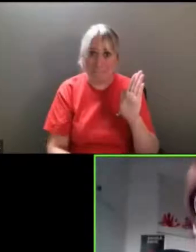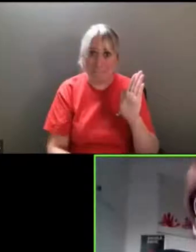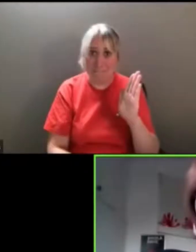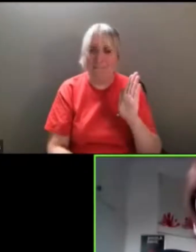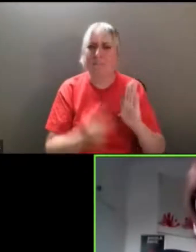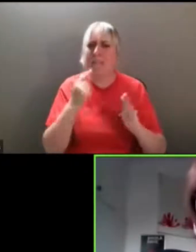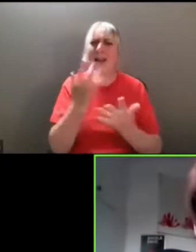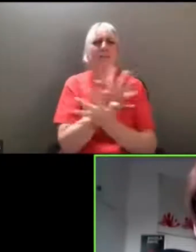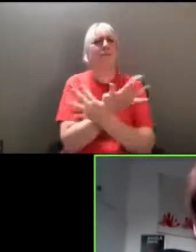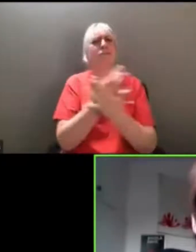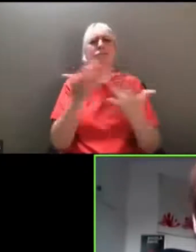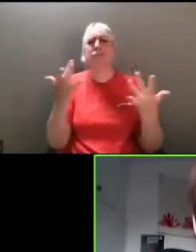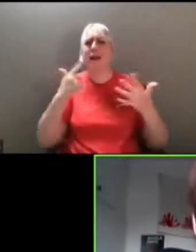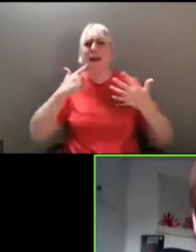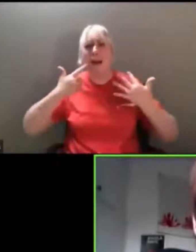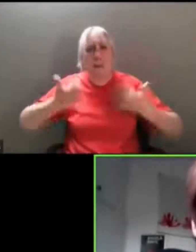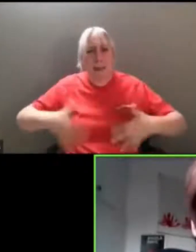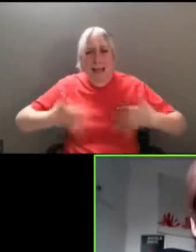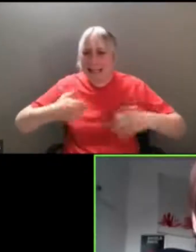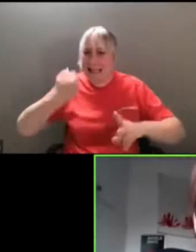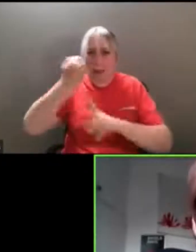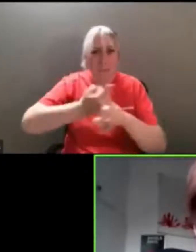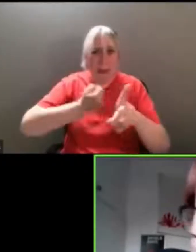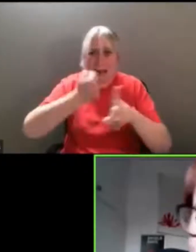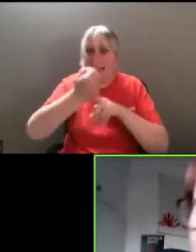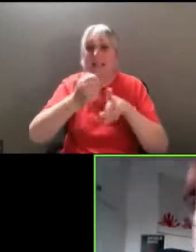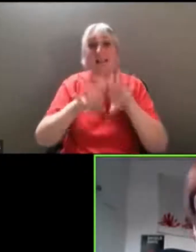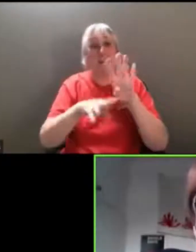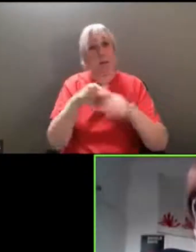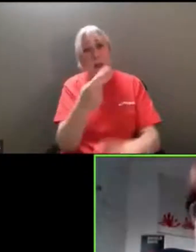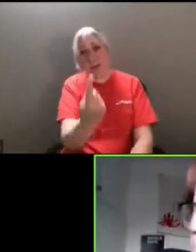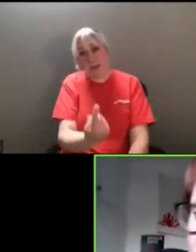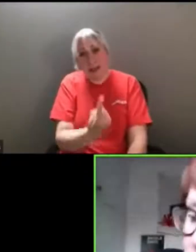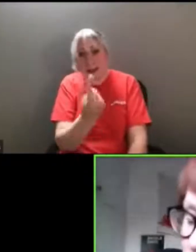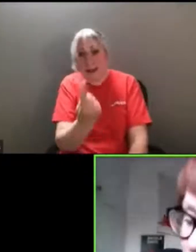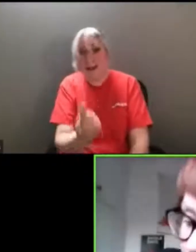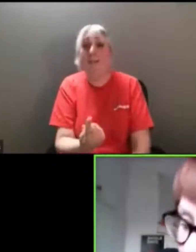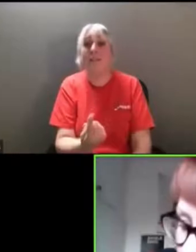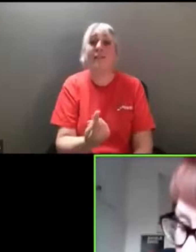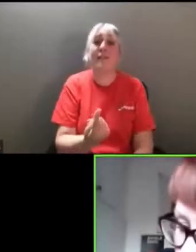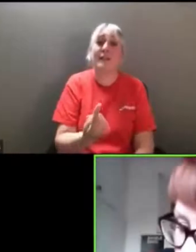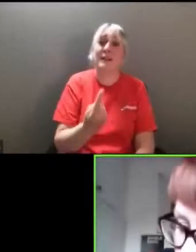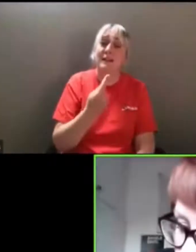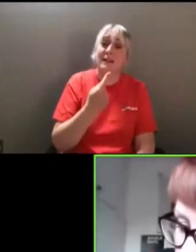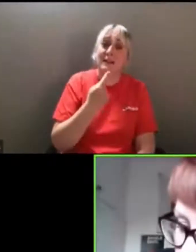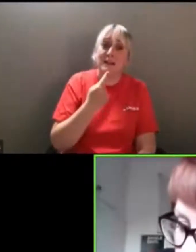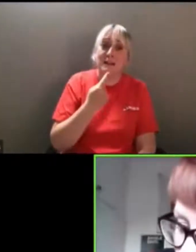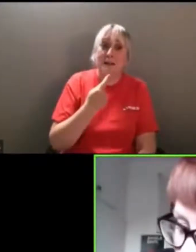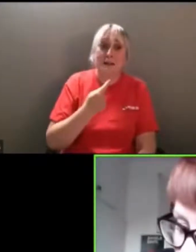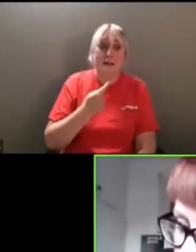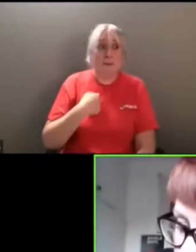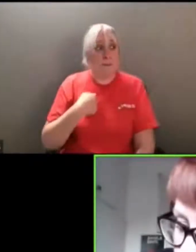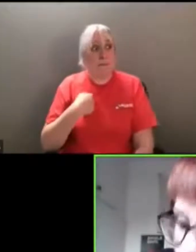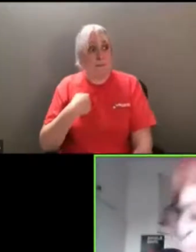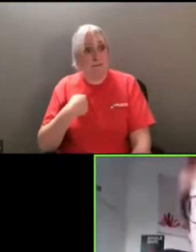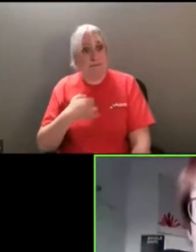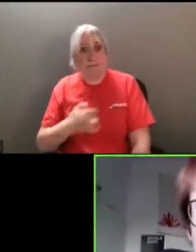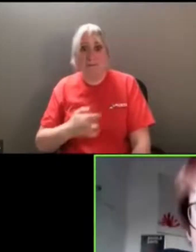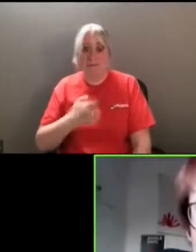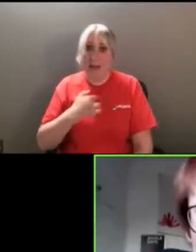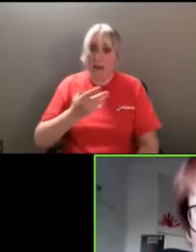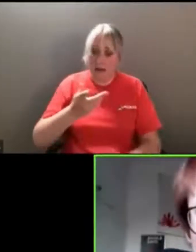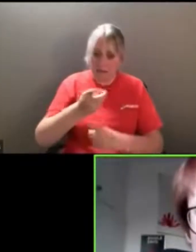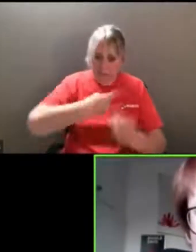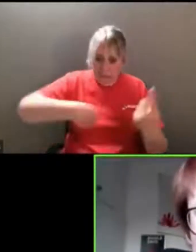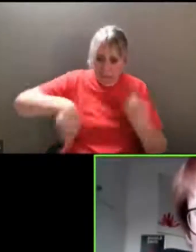amazing campaigners like yourself and everyone involved tonight, and so many others who have made the